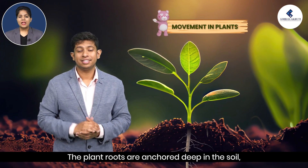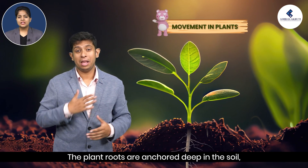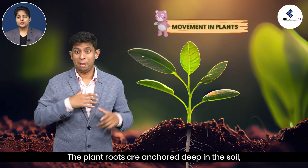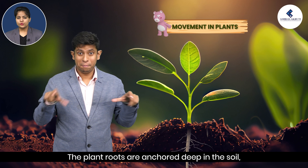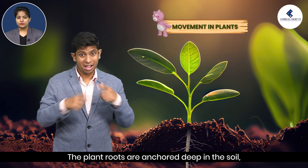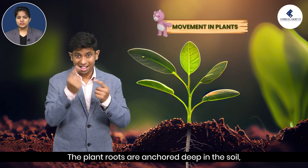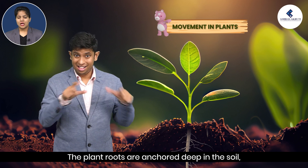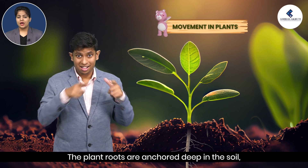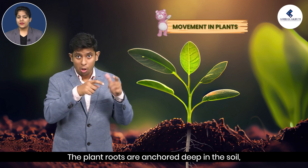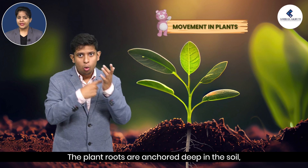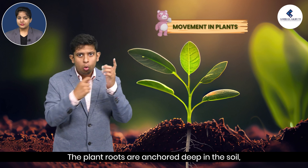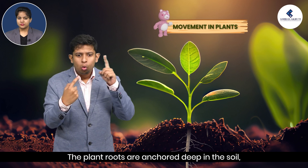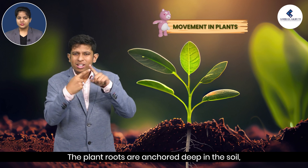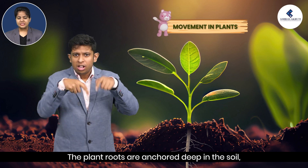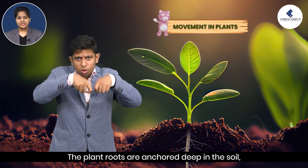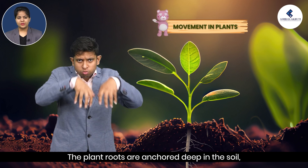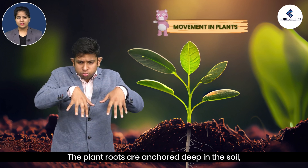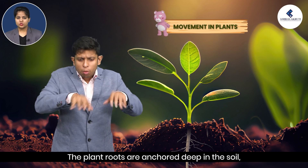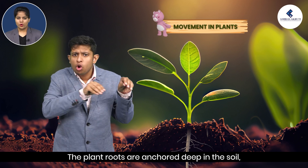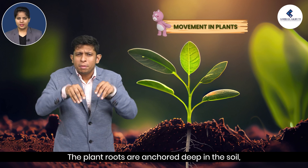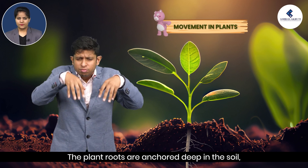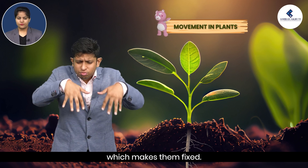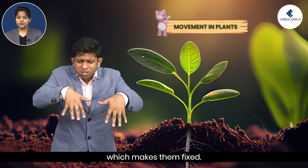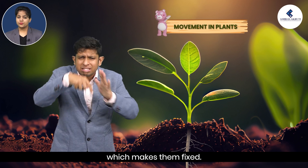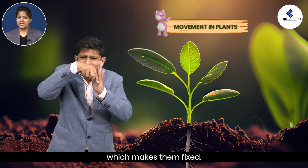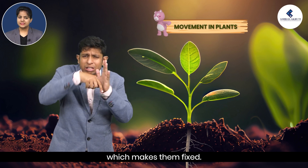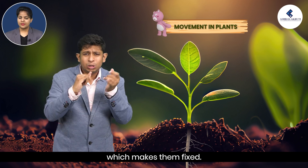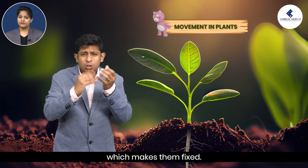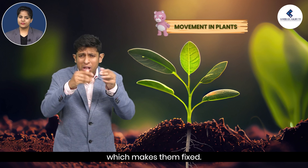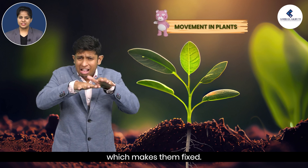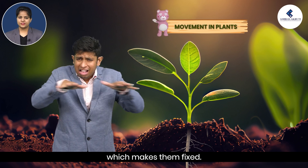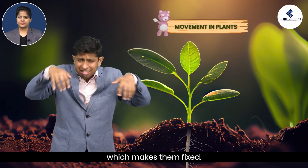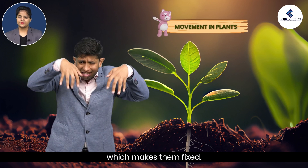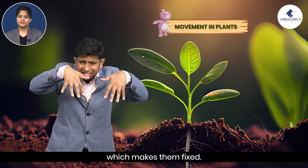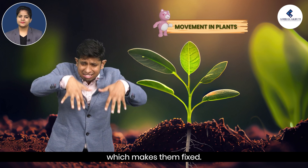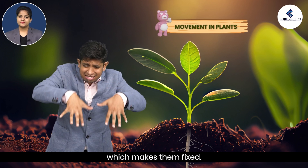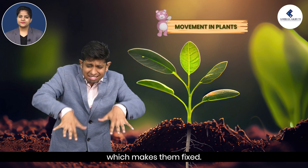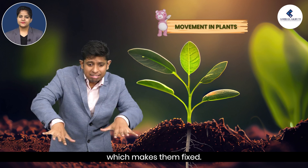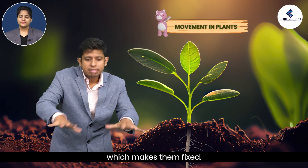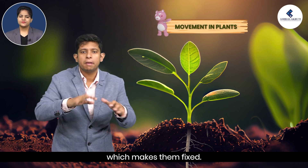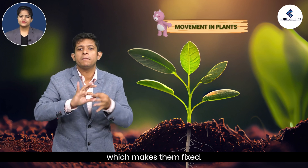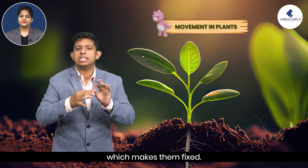The plant's roots are anchored deep in the soil, which makes them fixed.